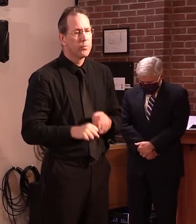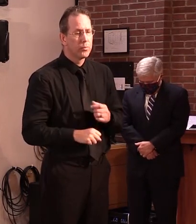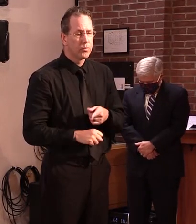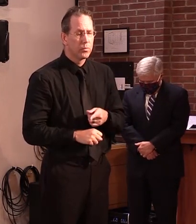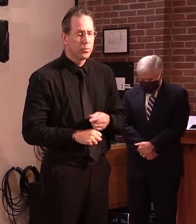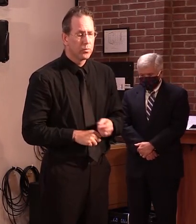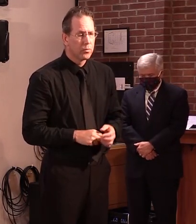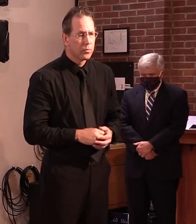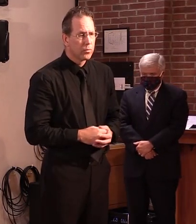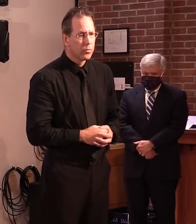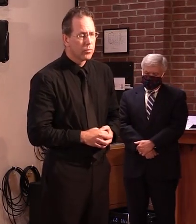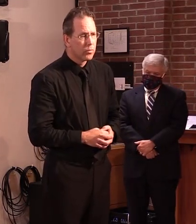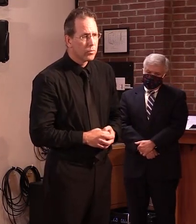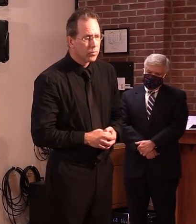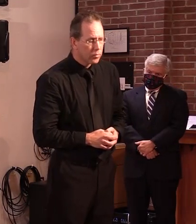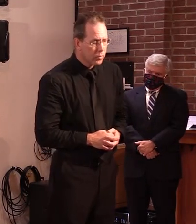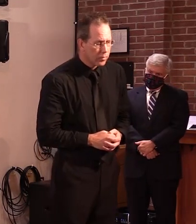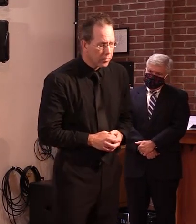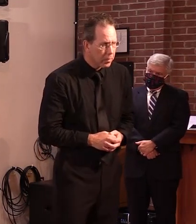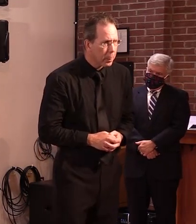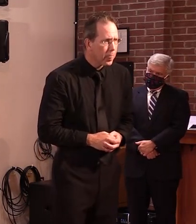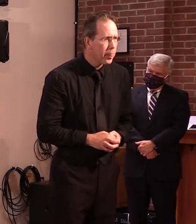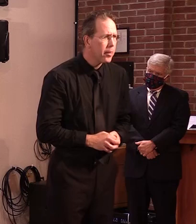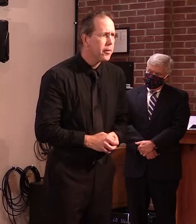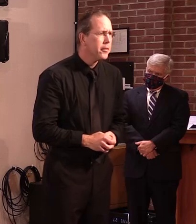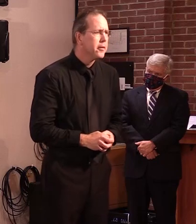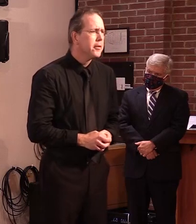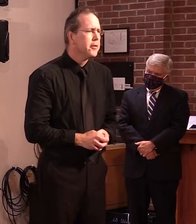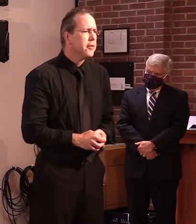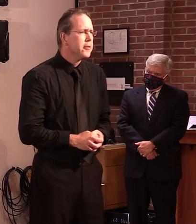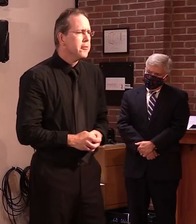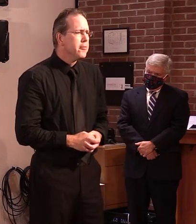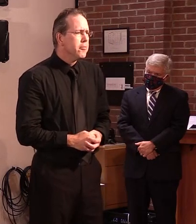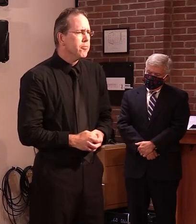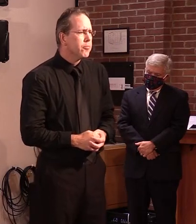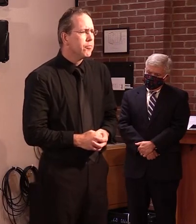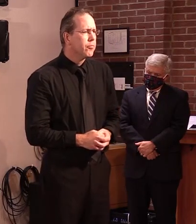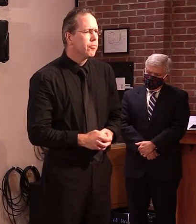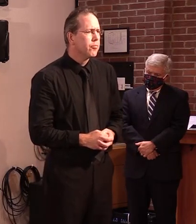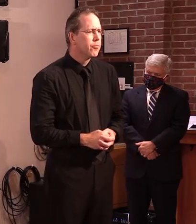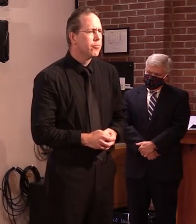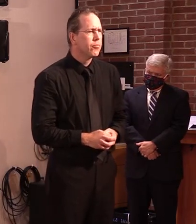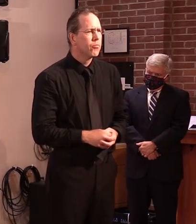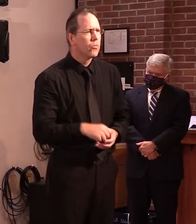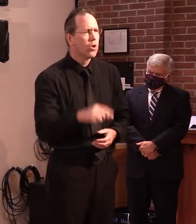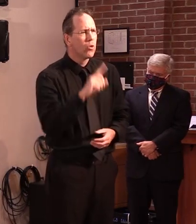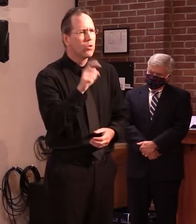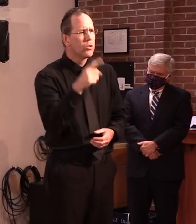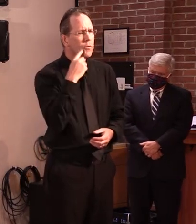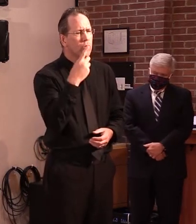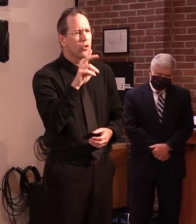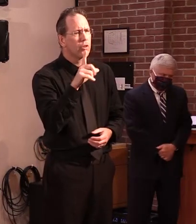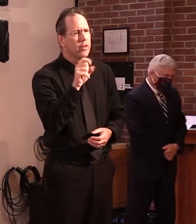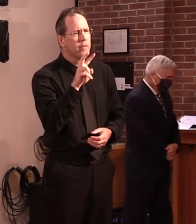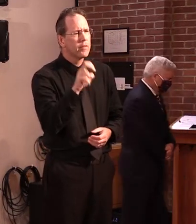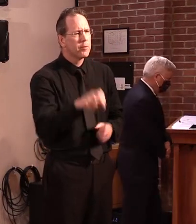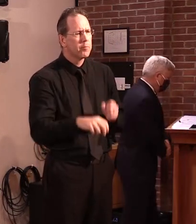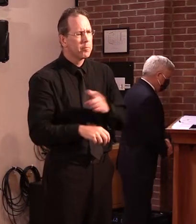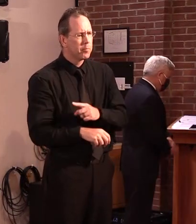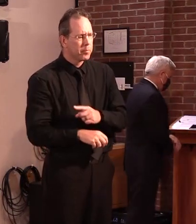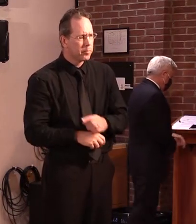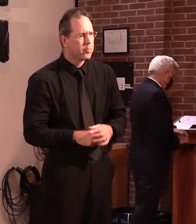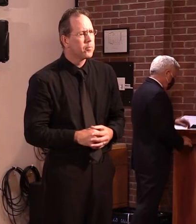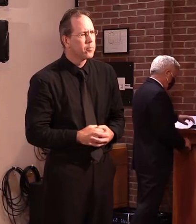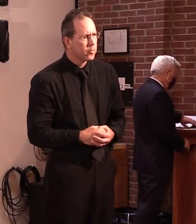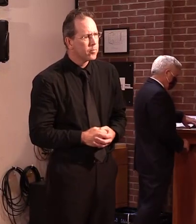This question, I guess, is for Dr. Levine. On Friday, I asked about